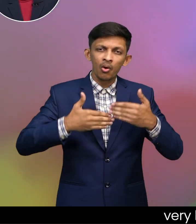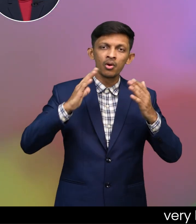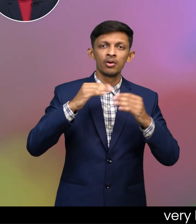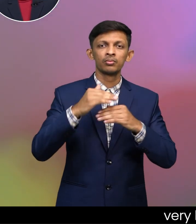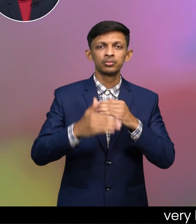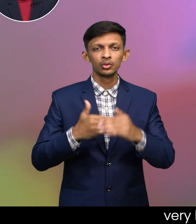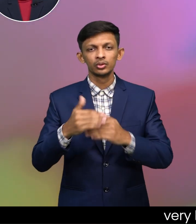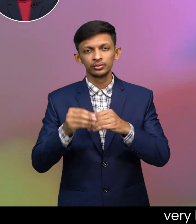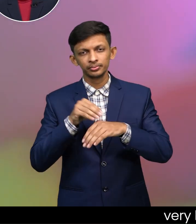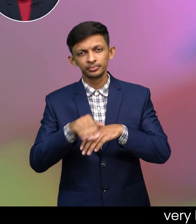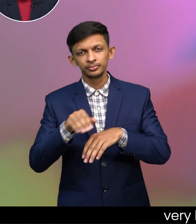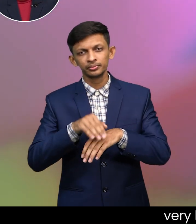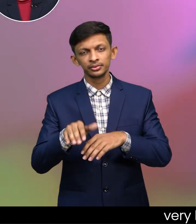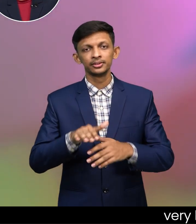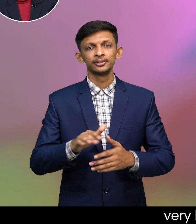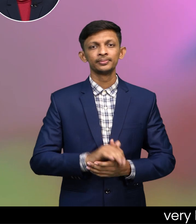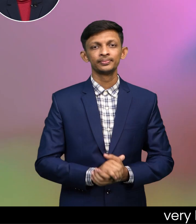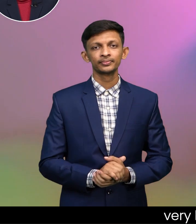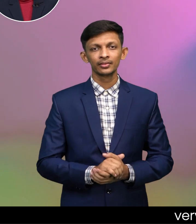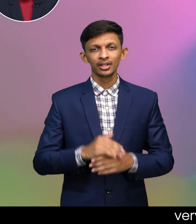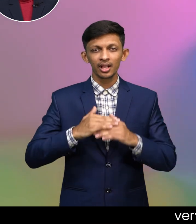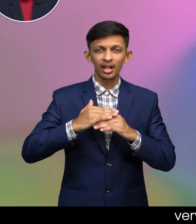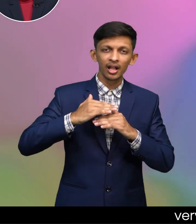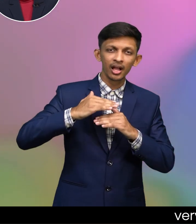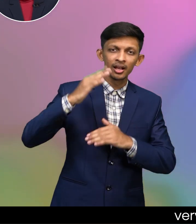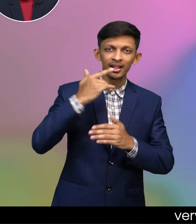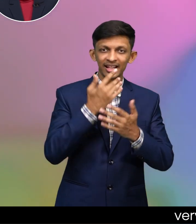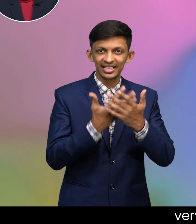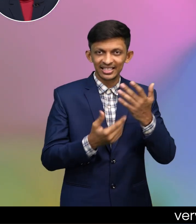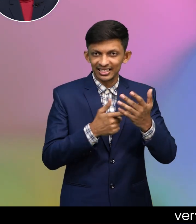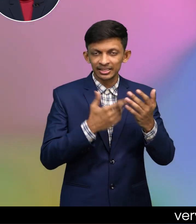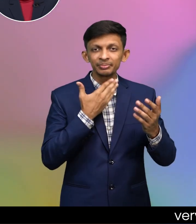Dialysis, artificial kidney.